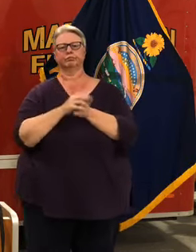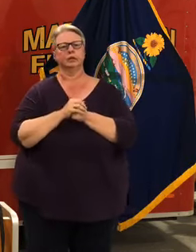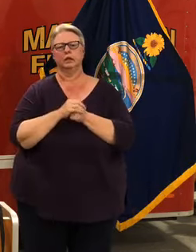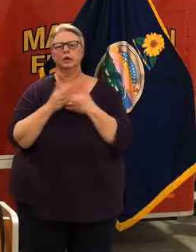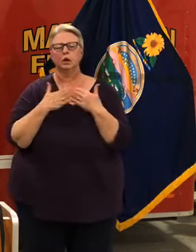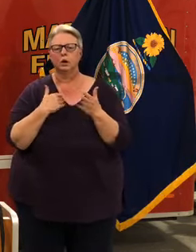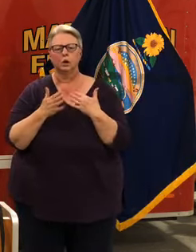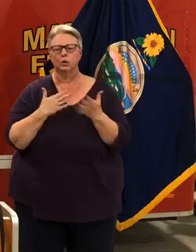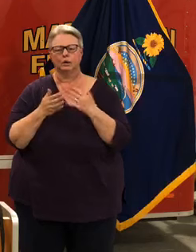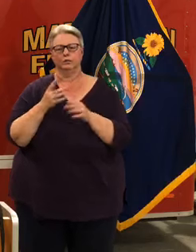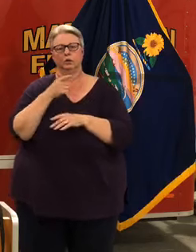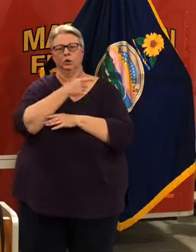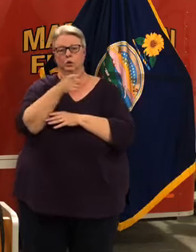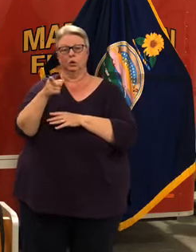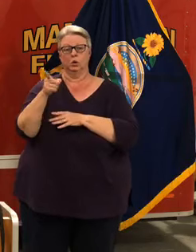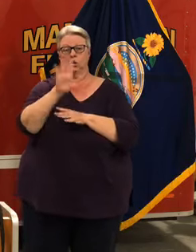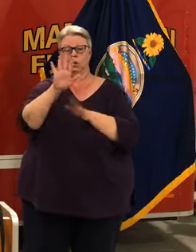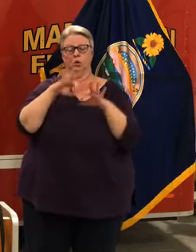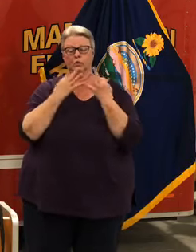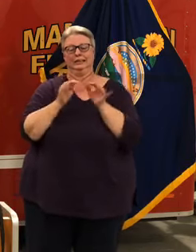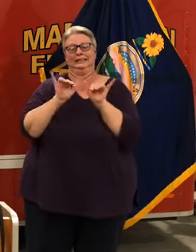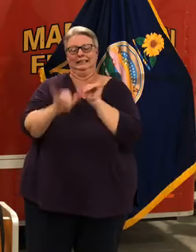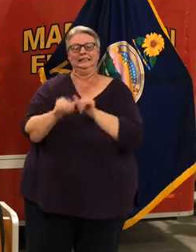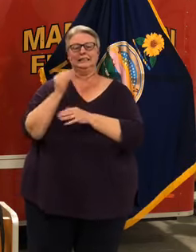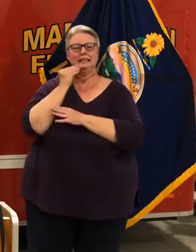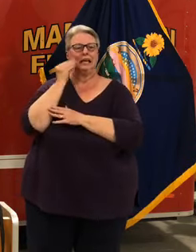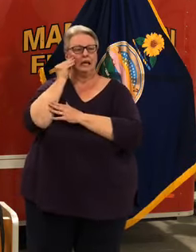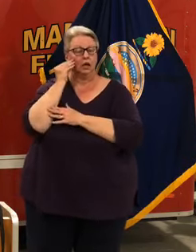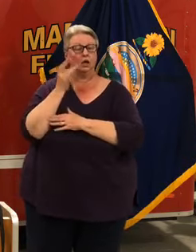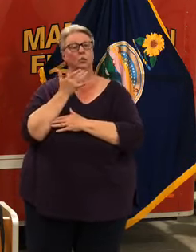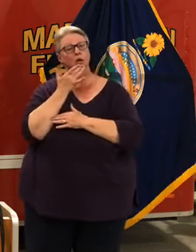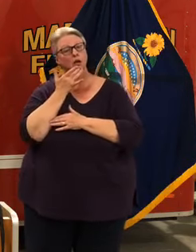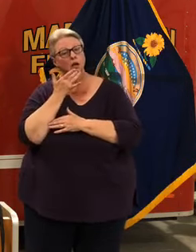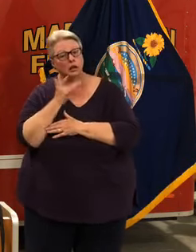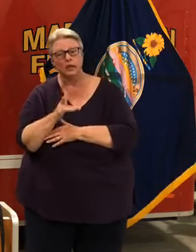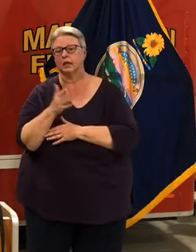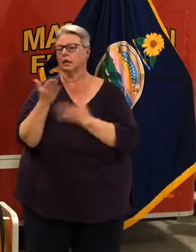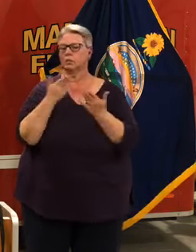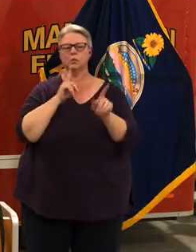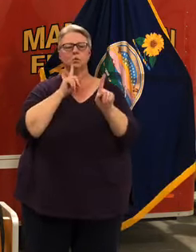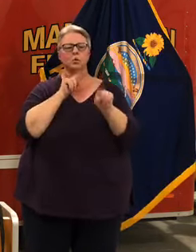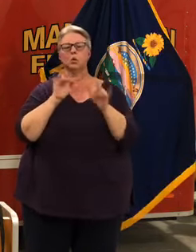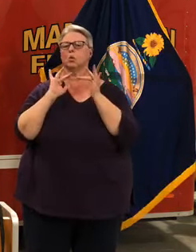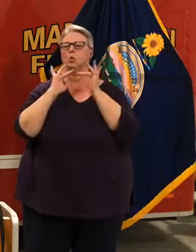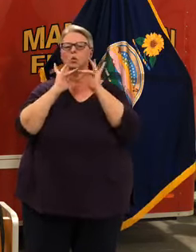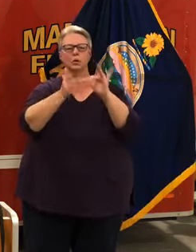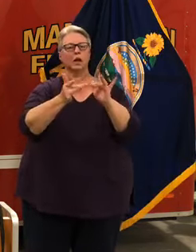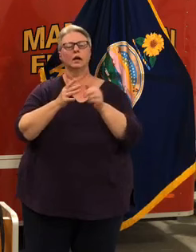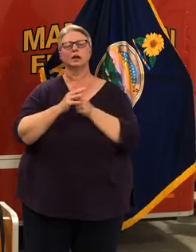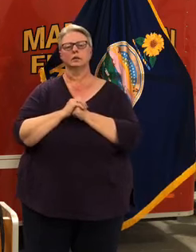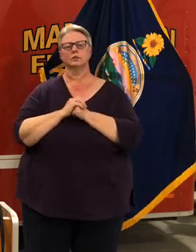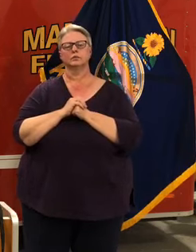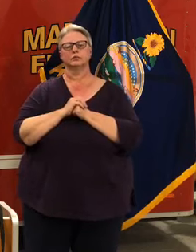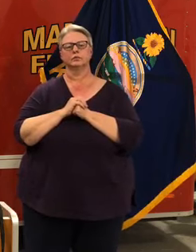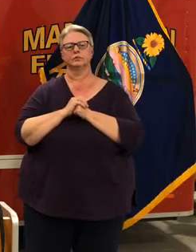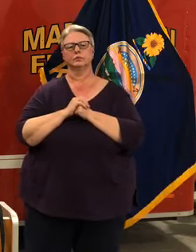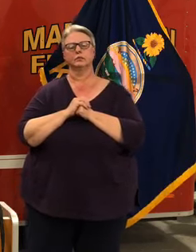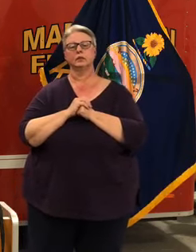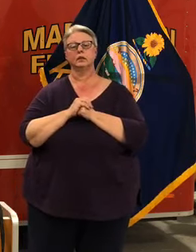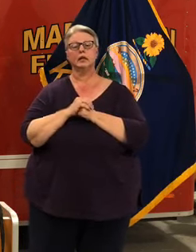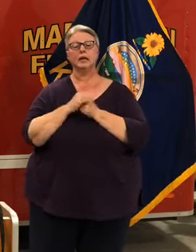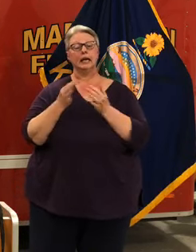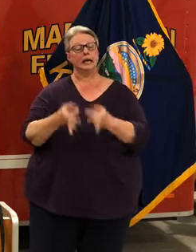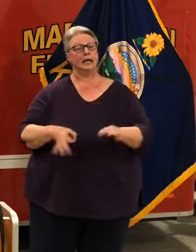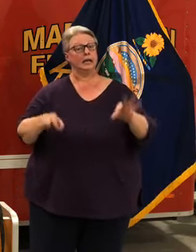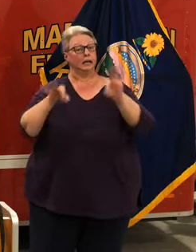really very lucky to have something like that, so you don't have to get out and expose others. I think it's also important in